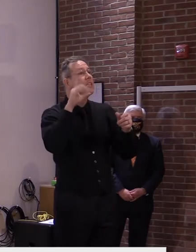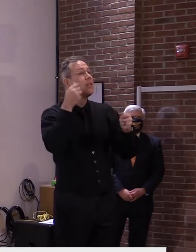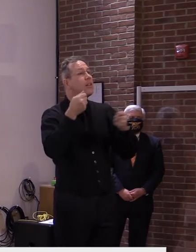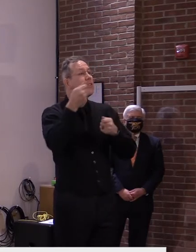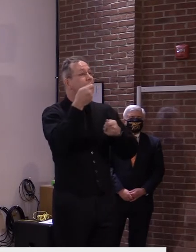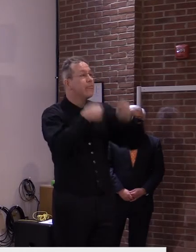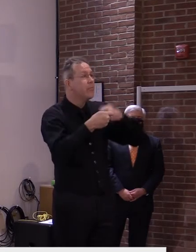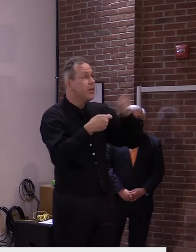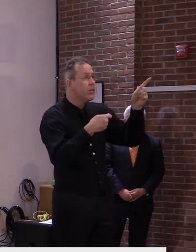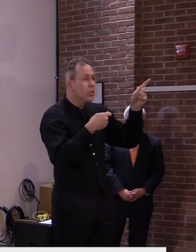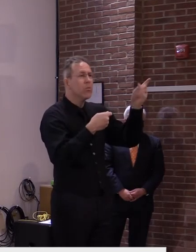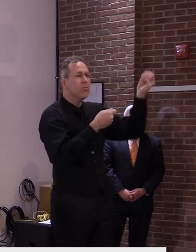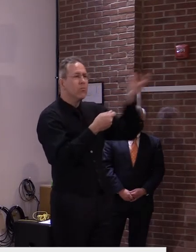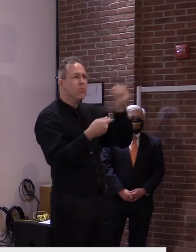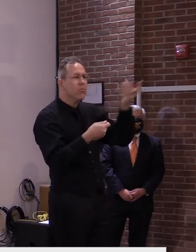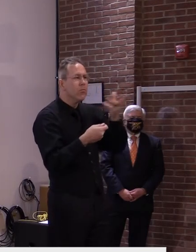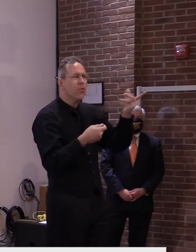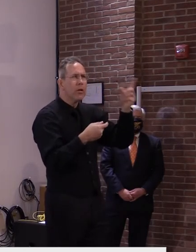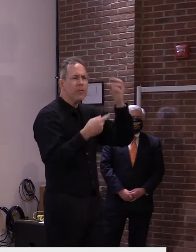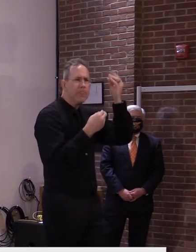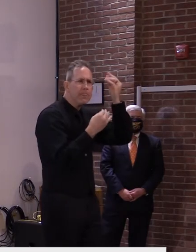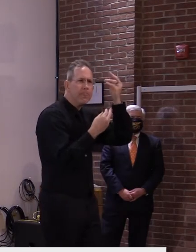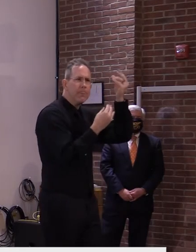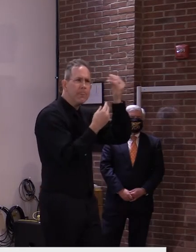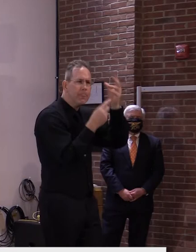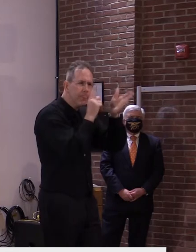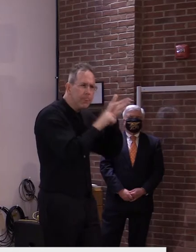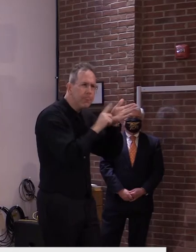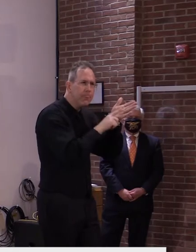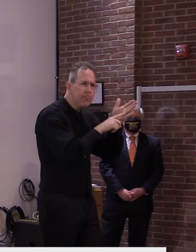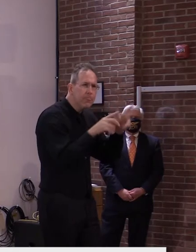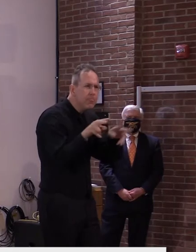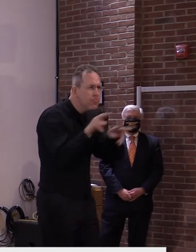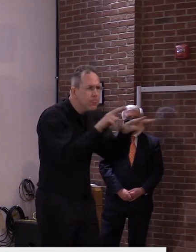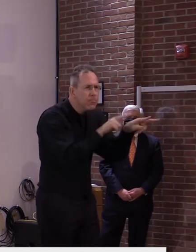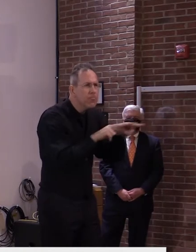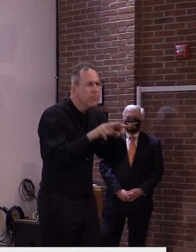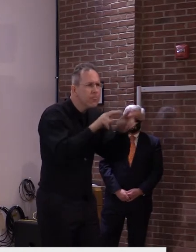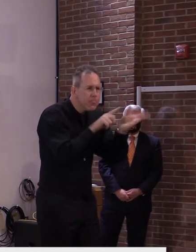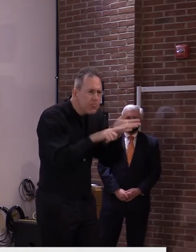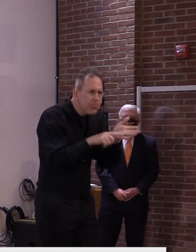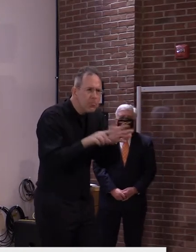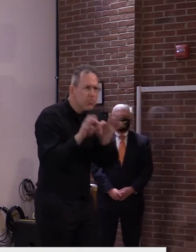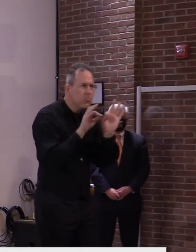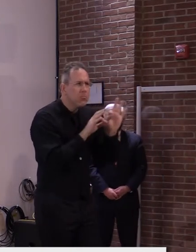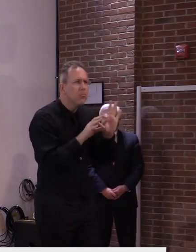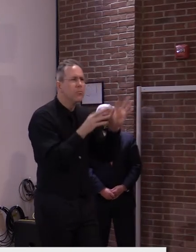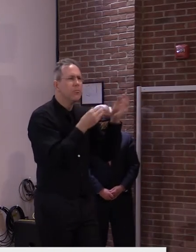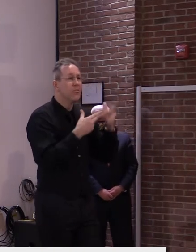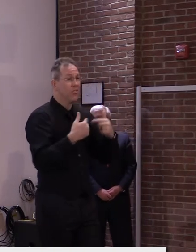agenda items. So I don't want to offer people,